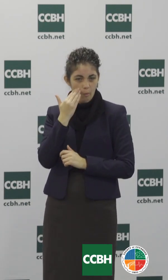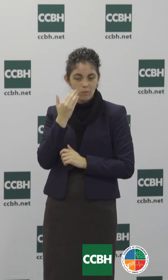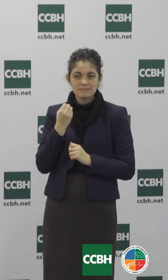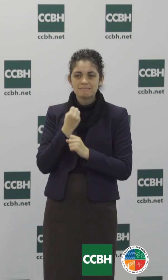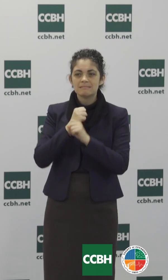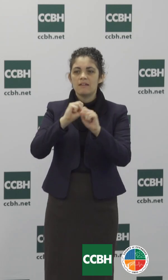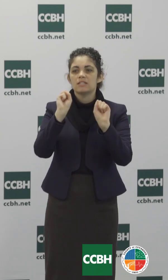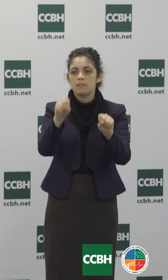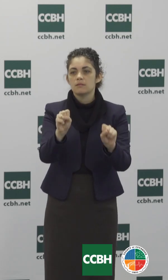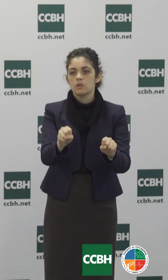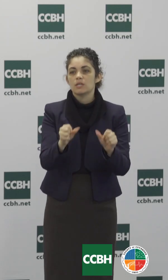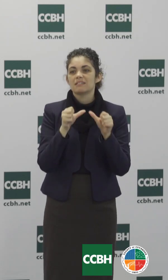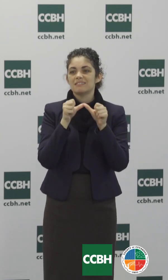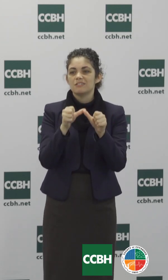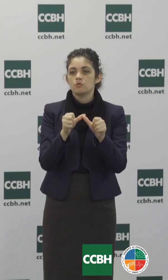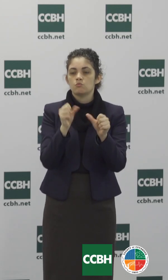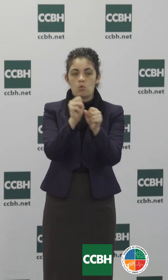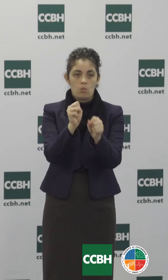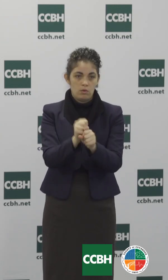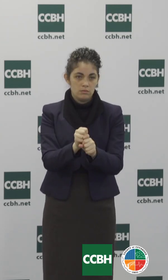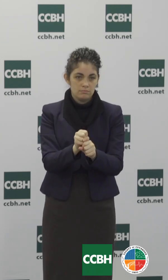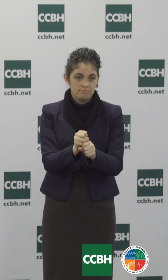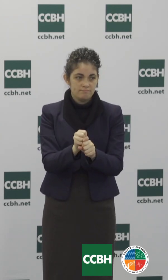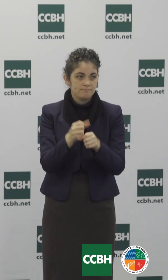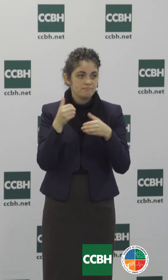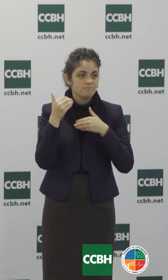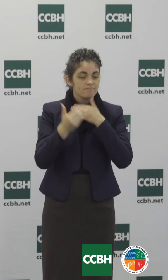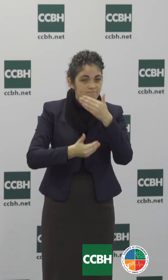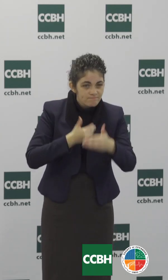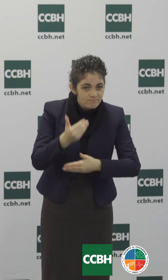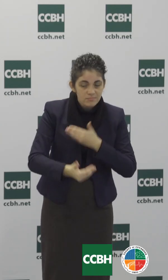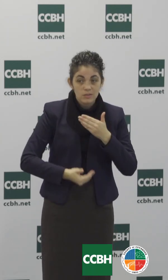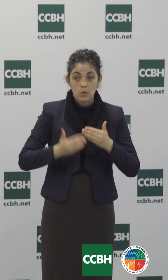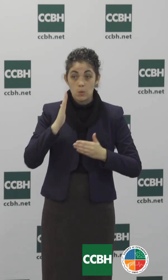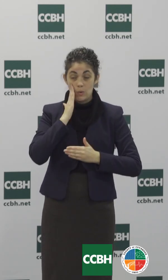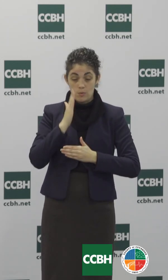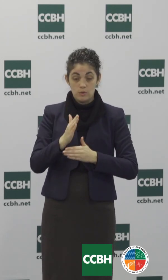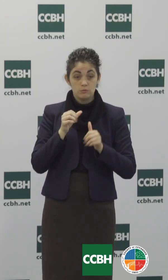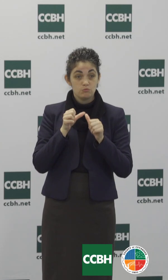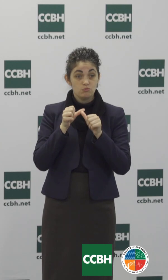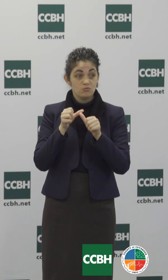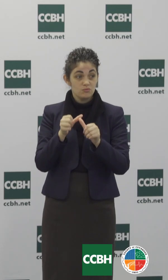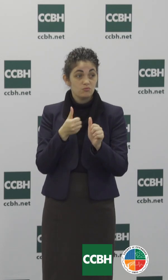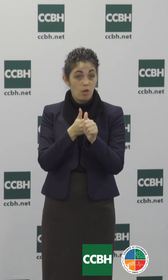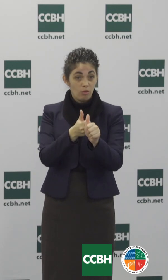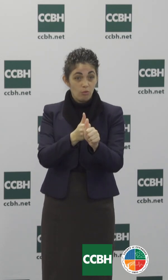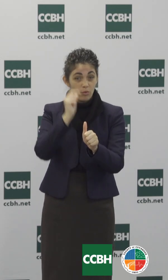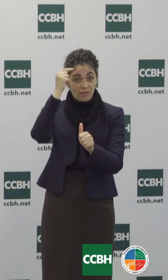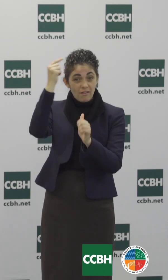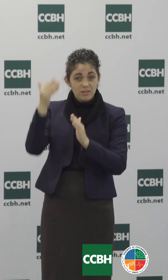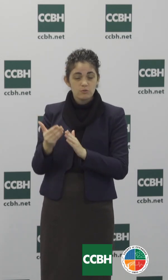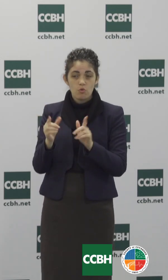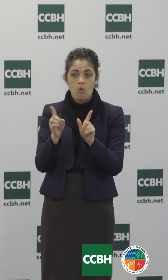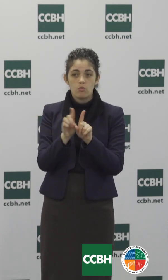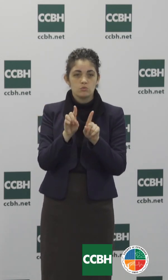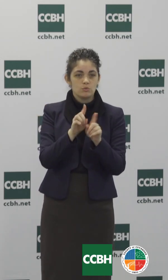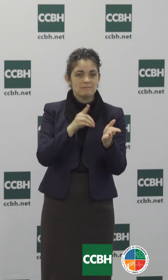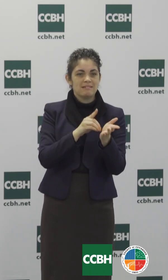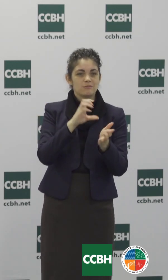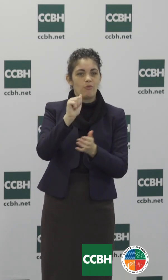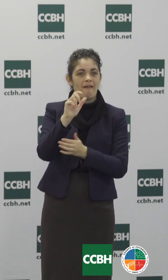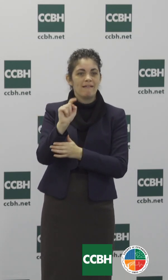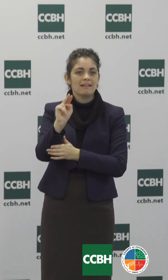safest way to conduct business. And so we will follow the governor's playbook and Dr. Acton's playbook. It